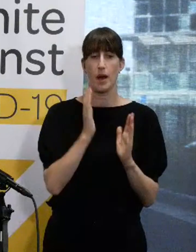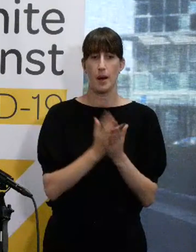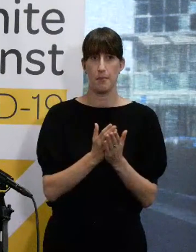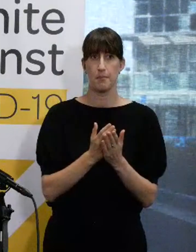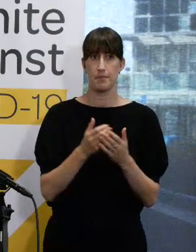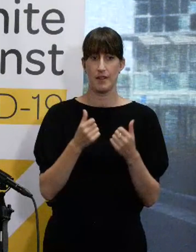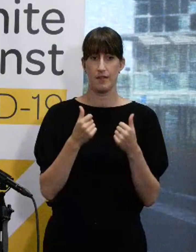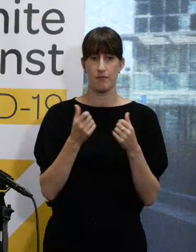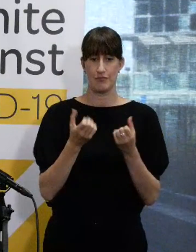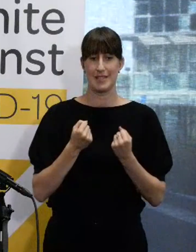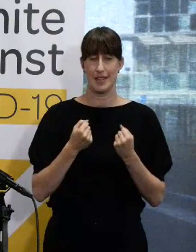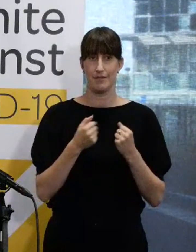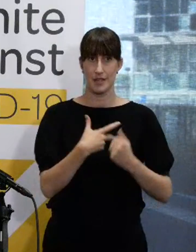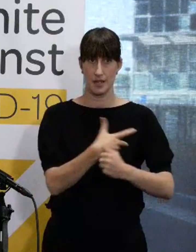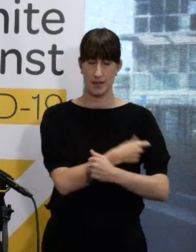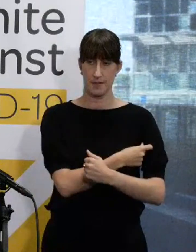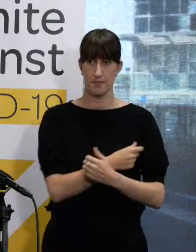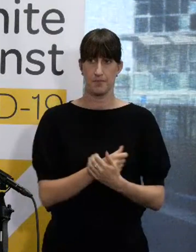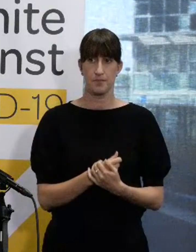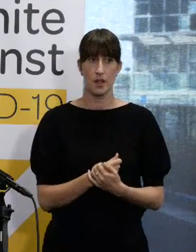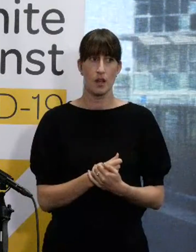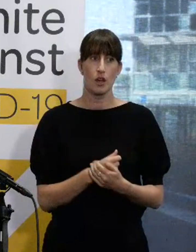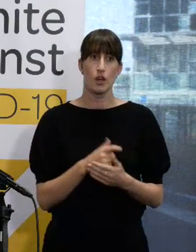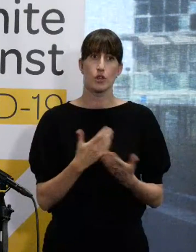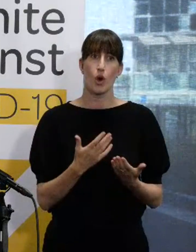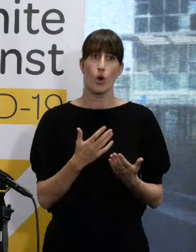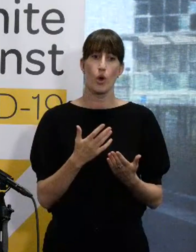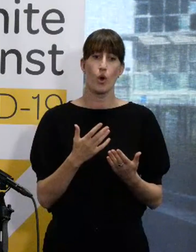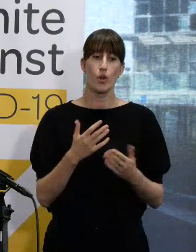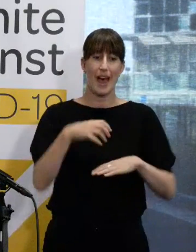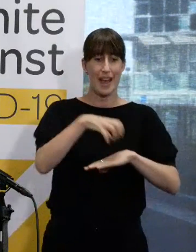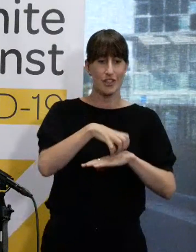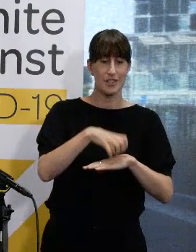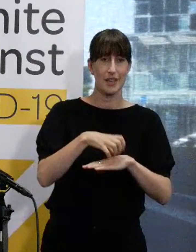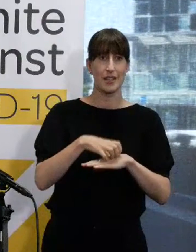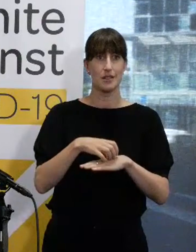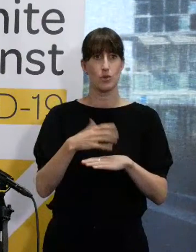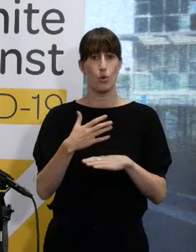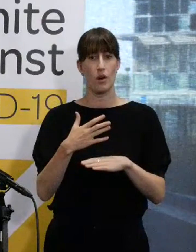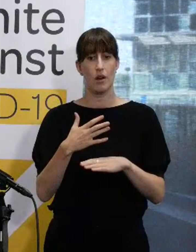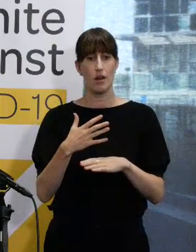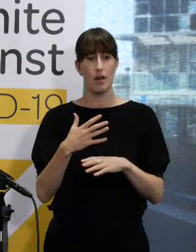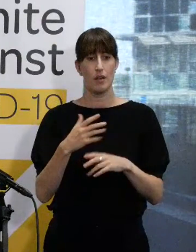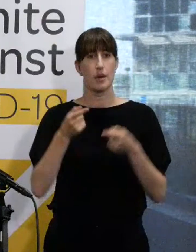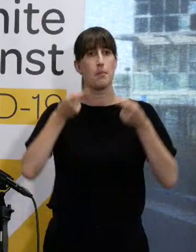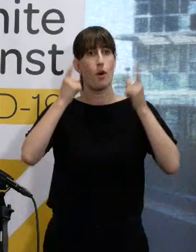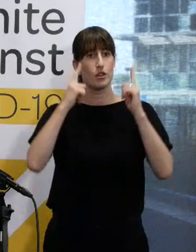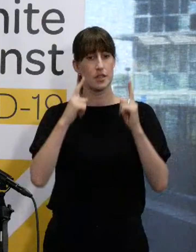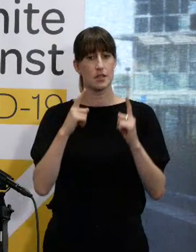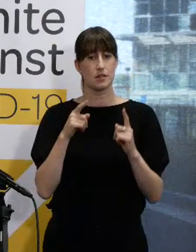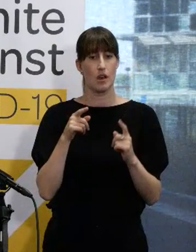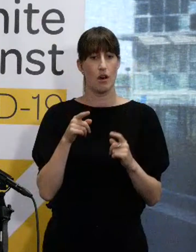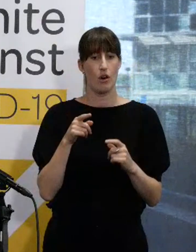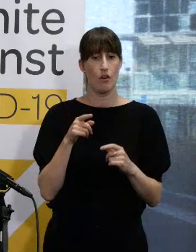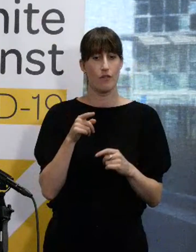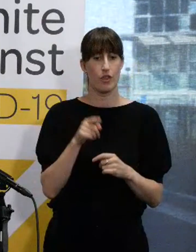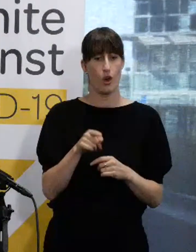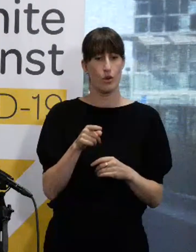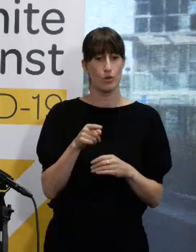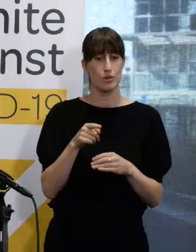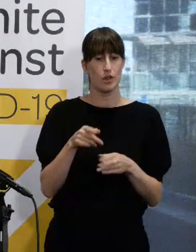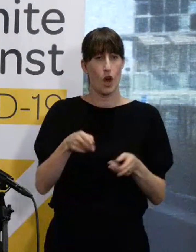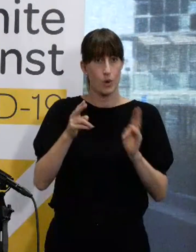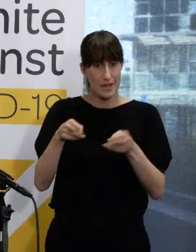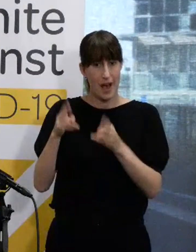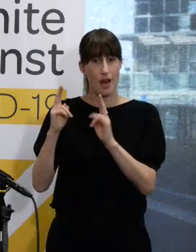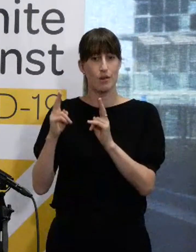and employers of people working in managed isolation and indeed at the border are now going through to find out exactly who hasn't